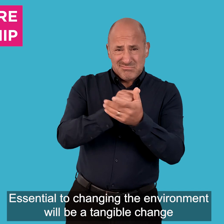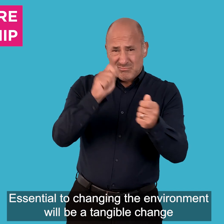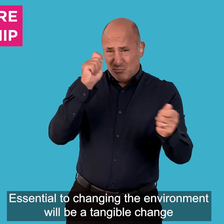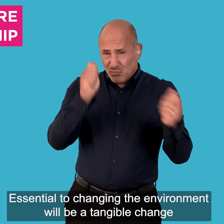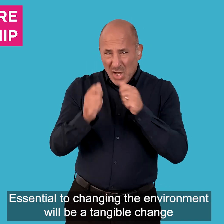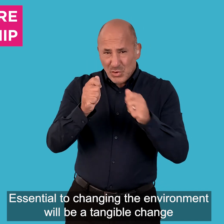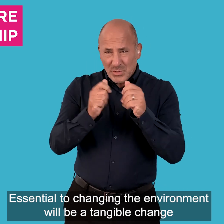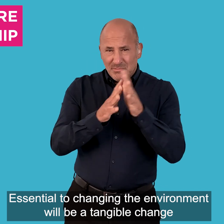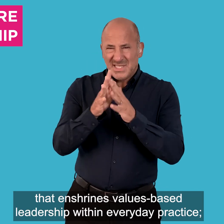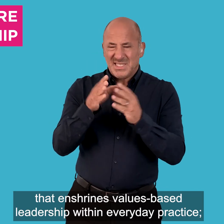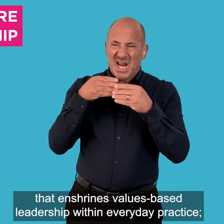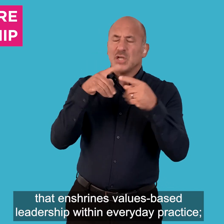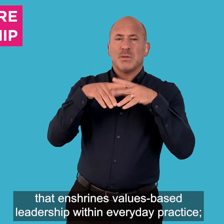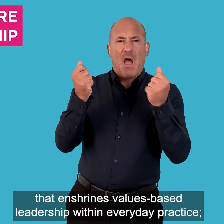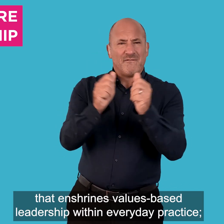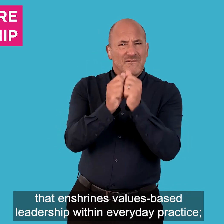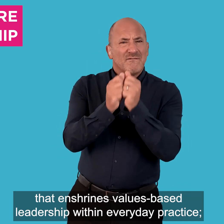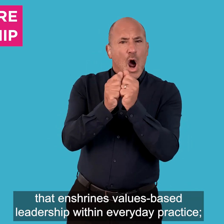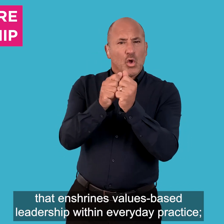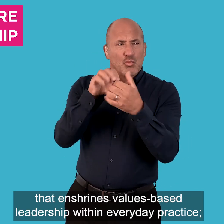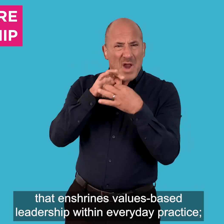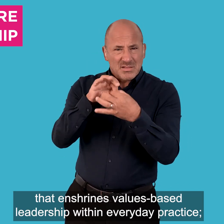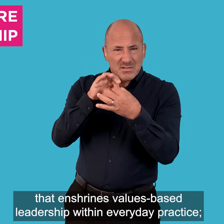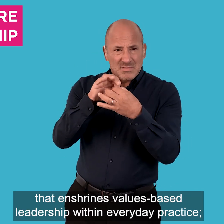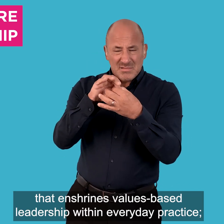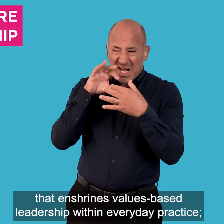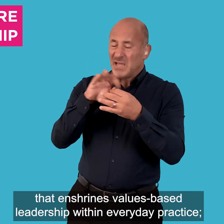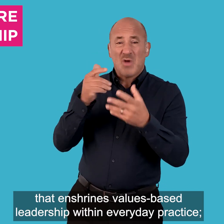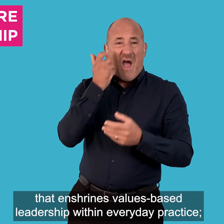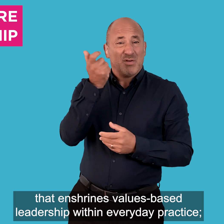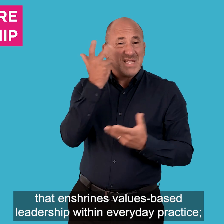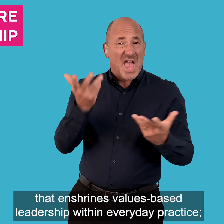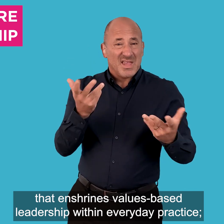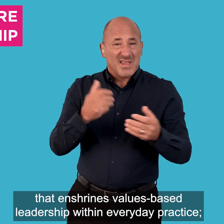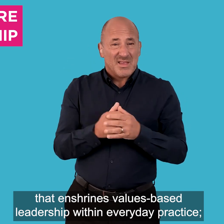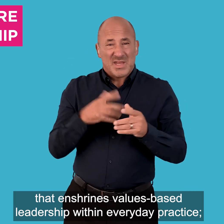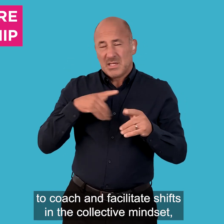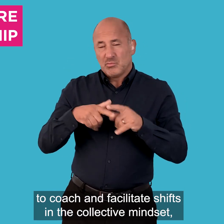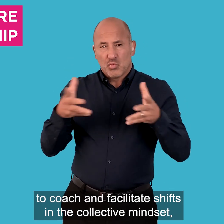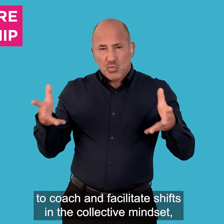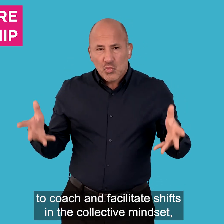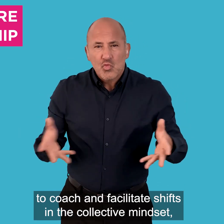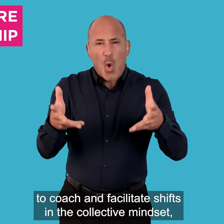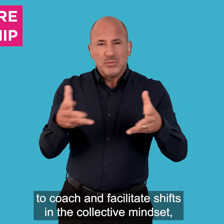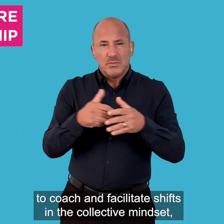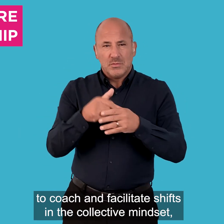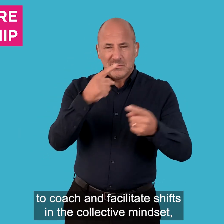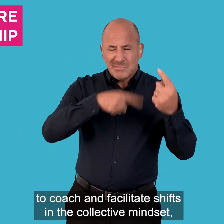a tangible change that enshrines values-based leadership with everyday practice, to coach and